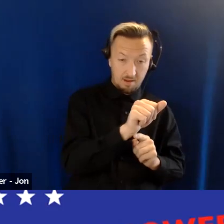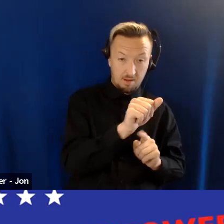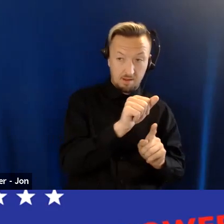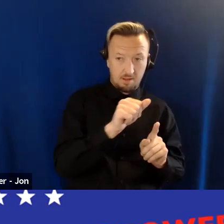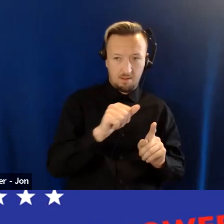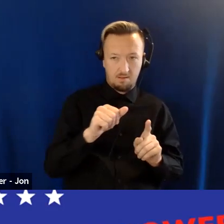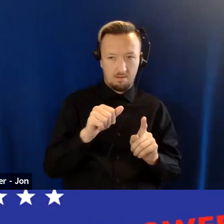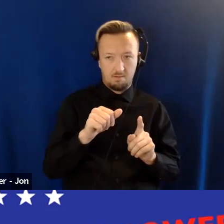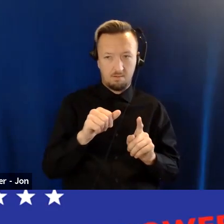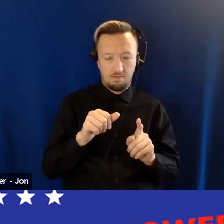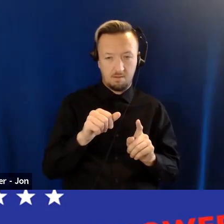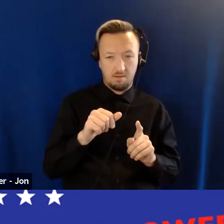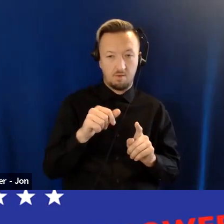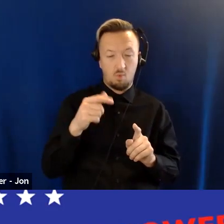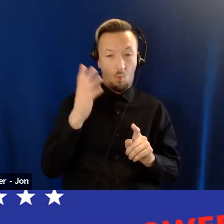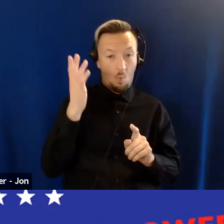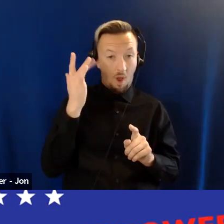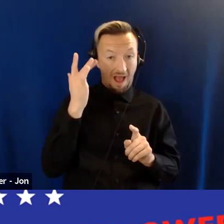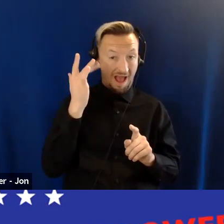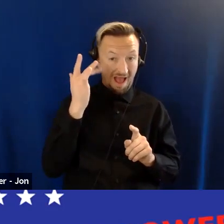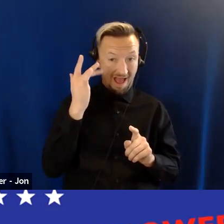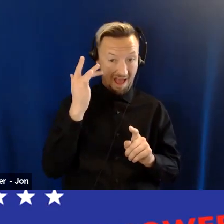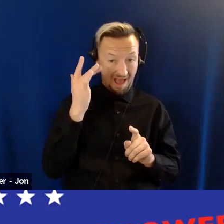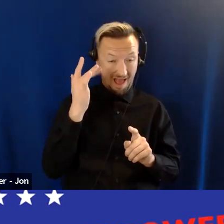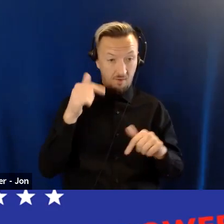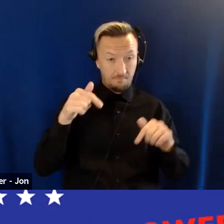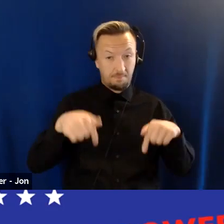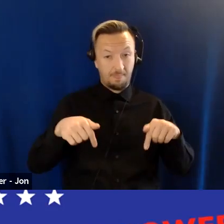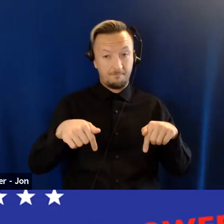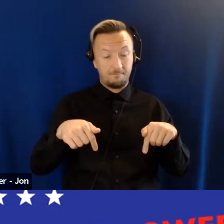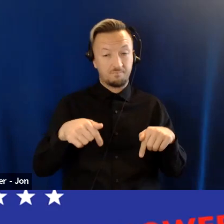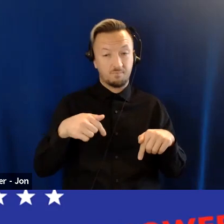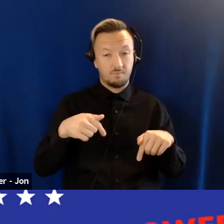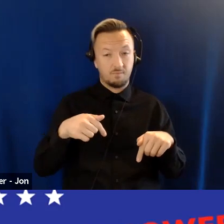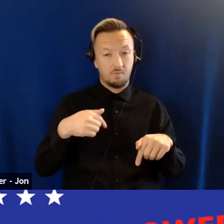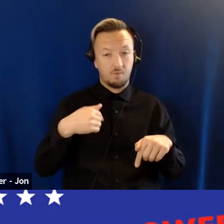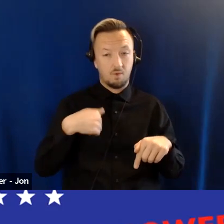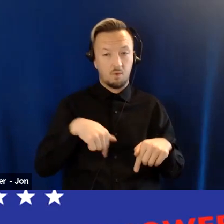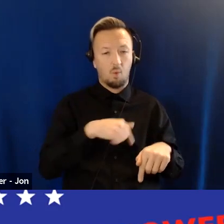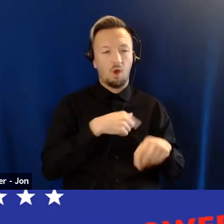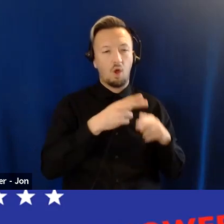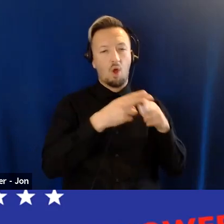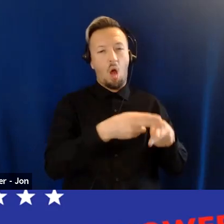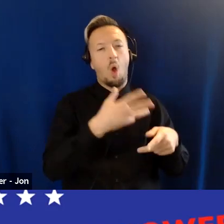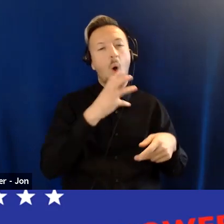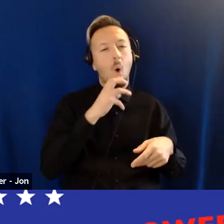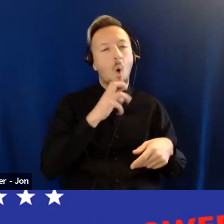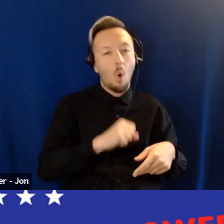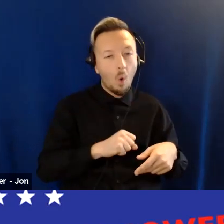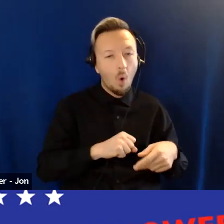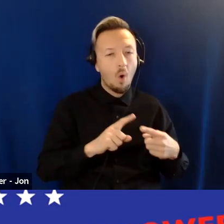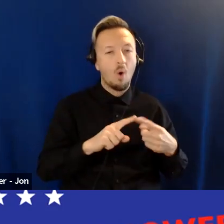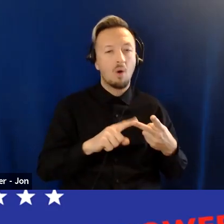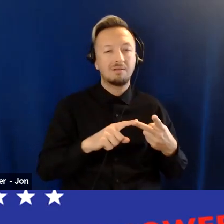earlier, we have been consistently referred to as old, elderly, vulnerable,